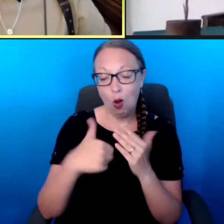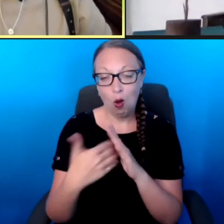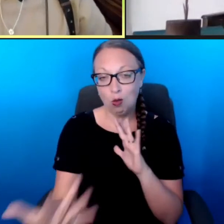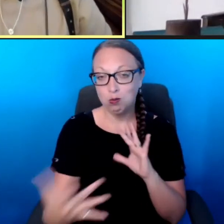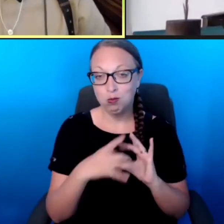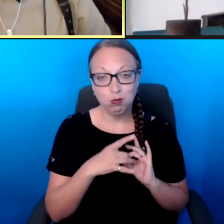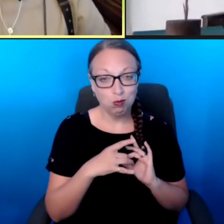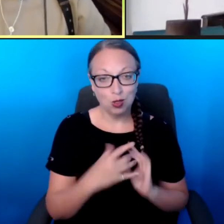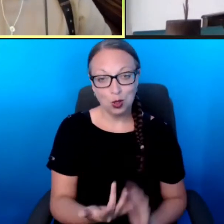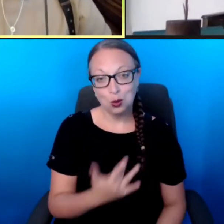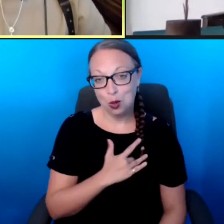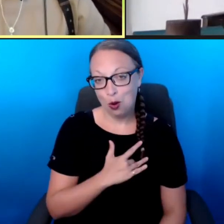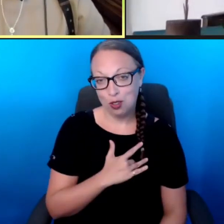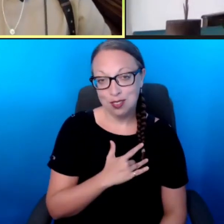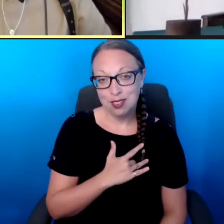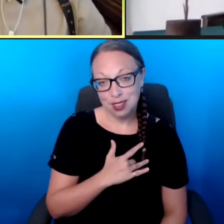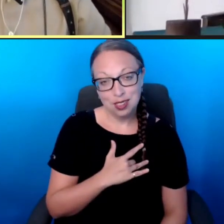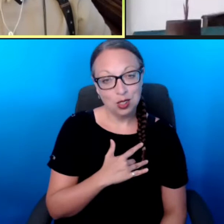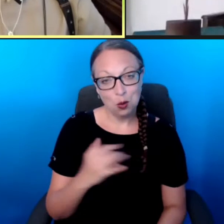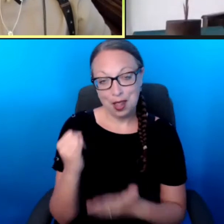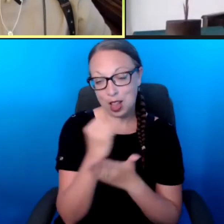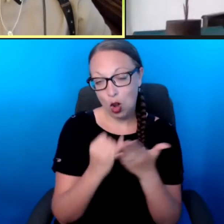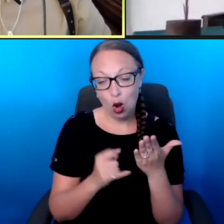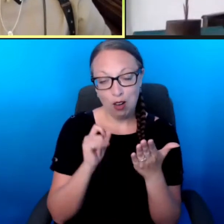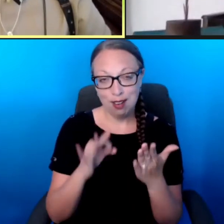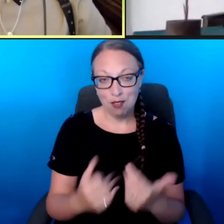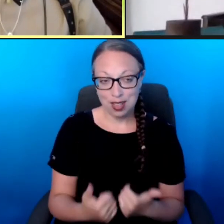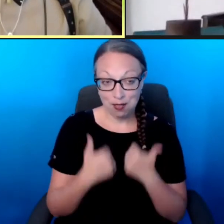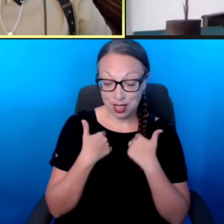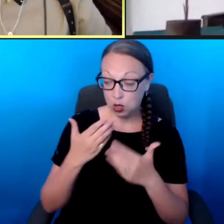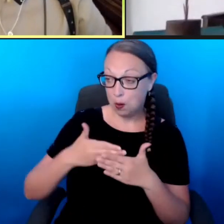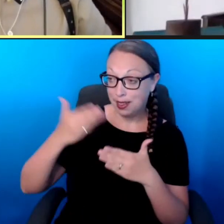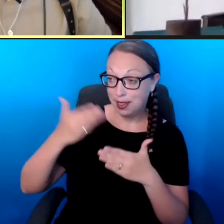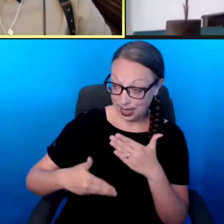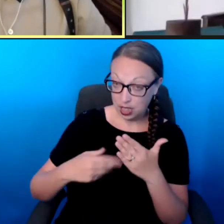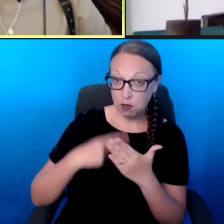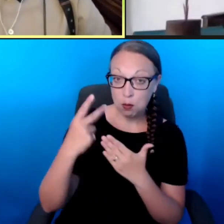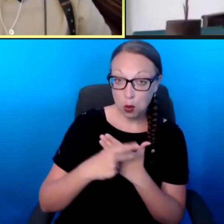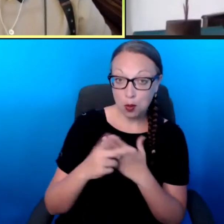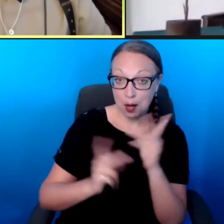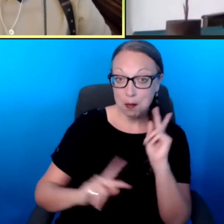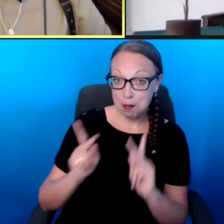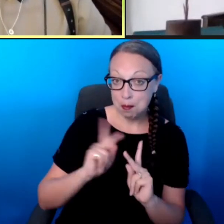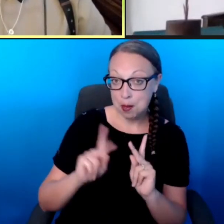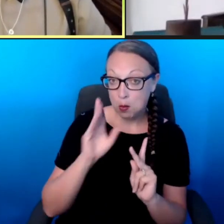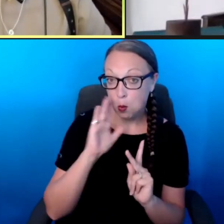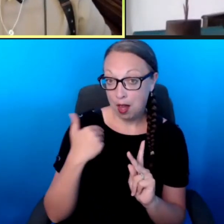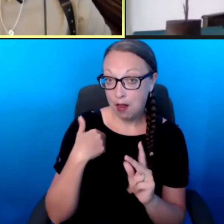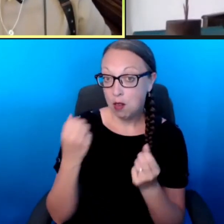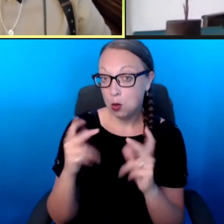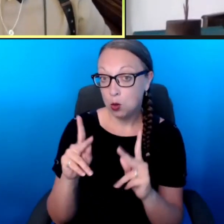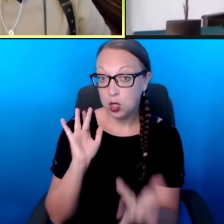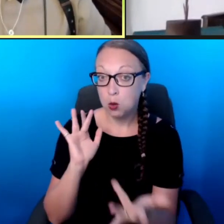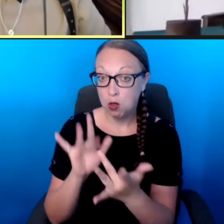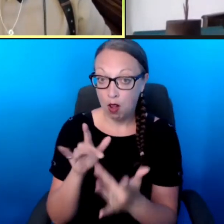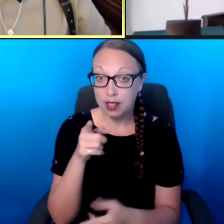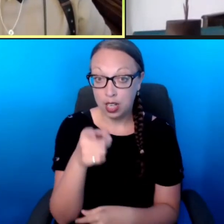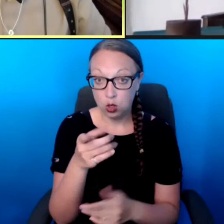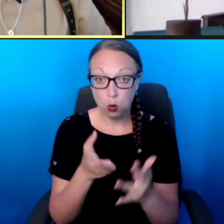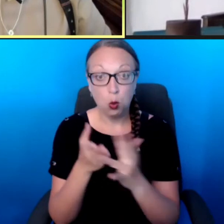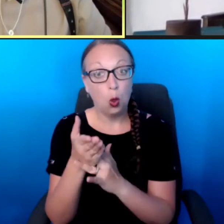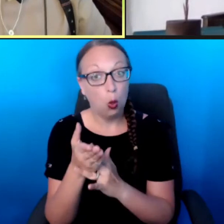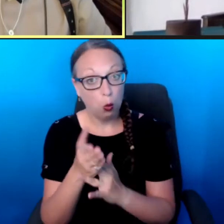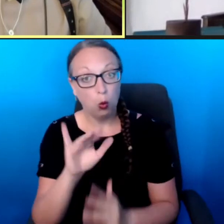definitely. The artistry of living. At the end of the program, people are going to be able to contact you through